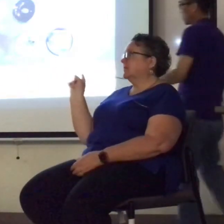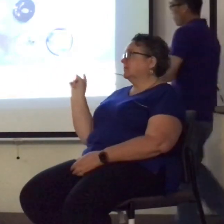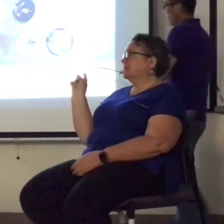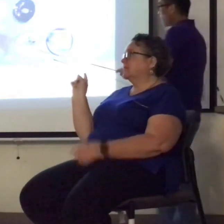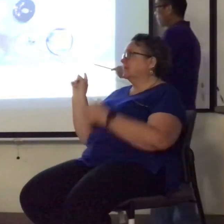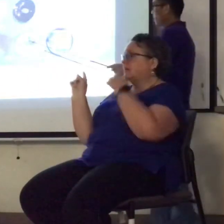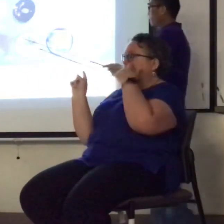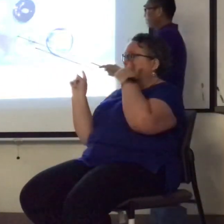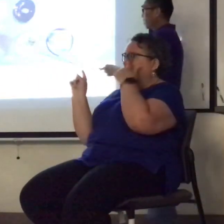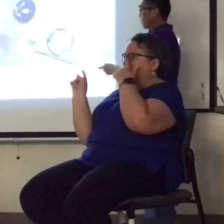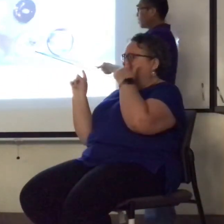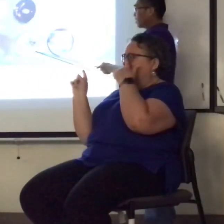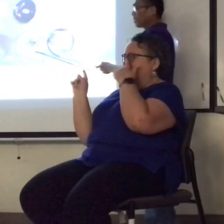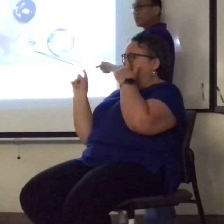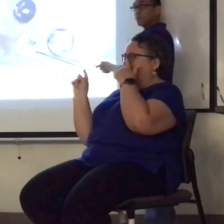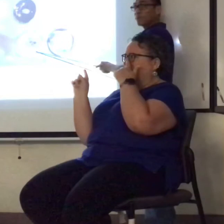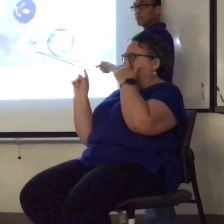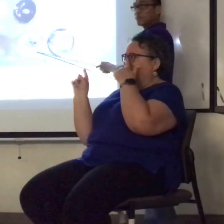Big jelly blob,